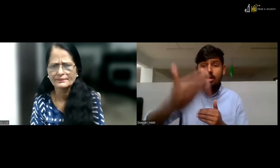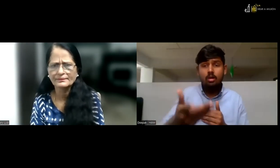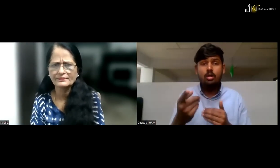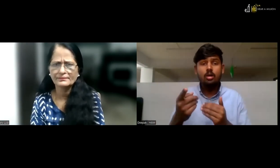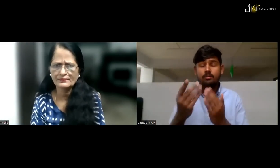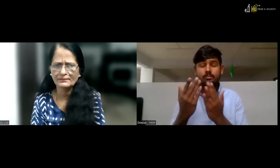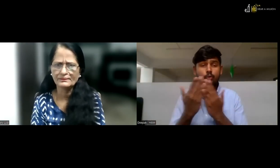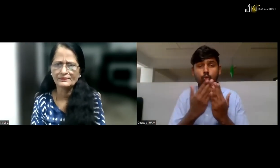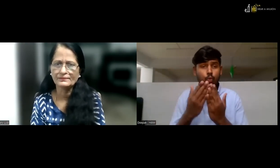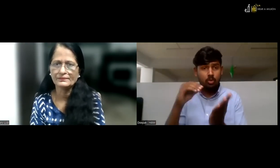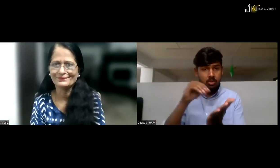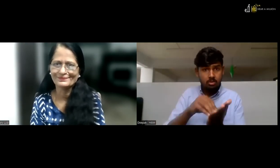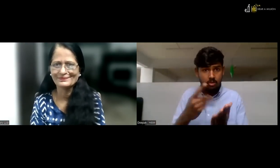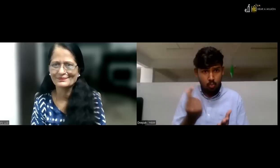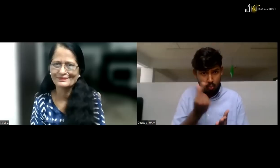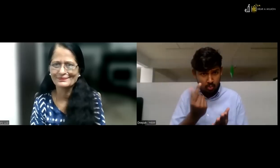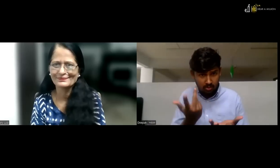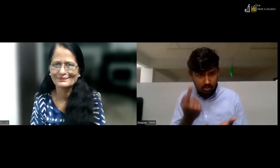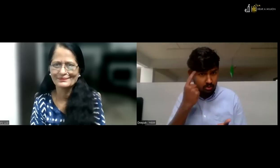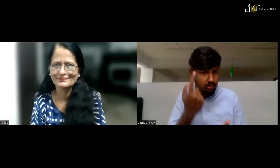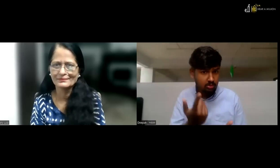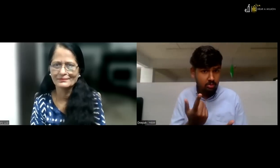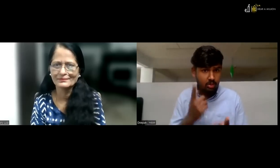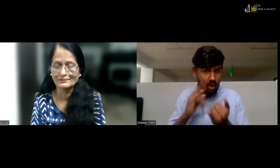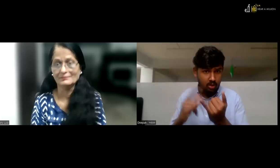form. Okay, so I will ask you something else, that the